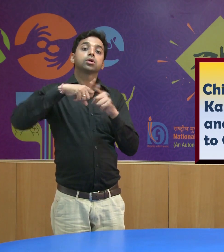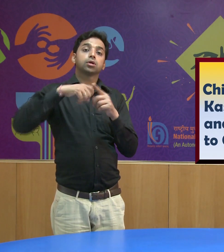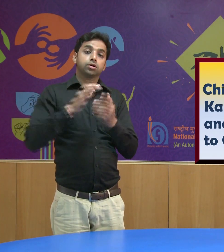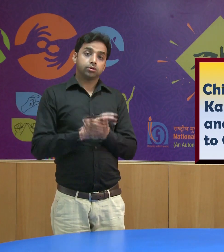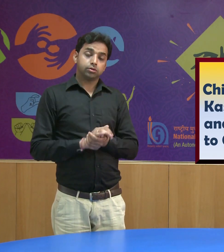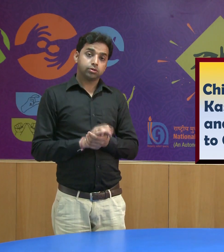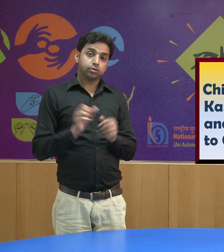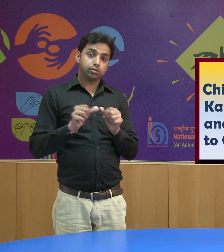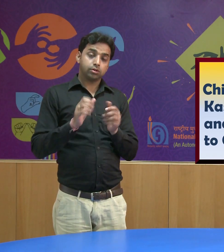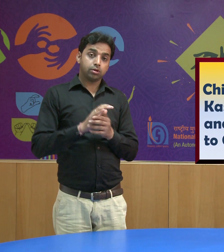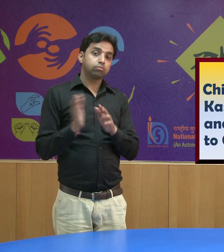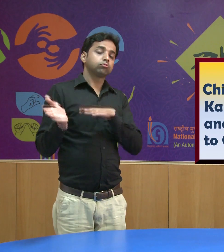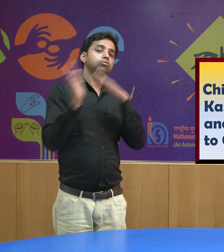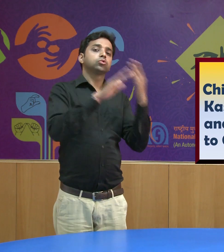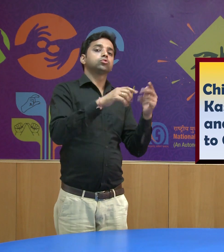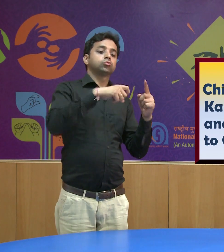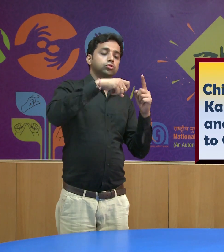to China.